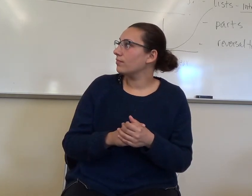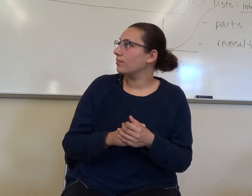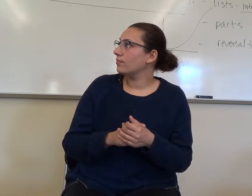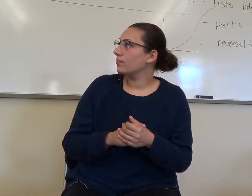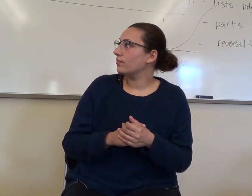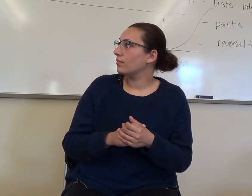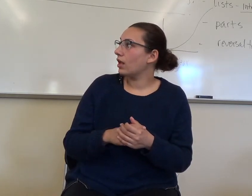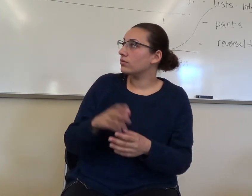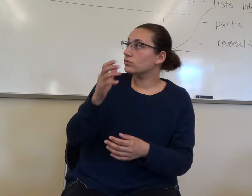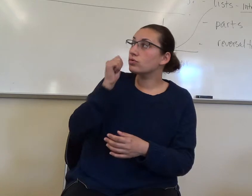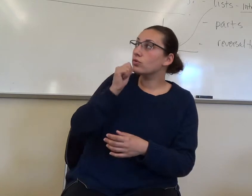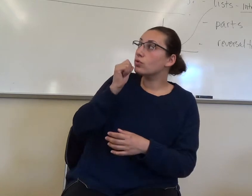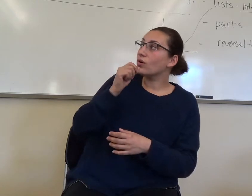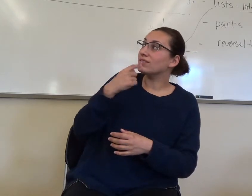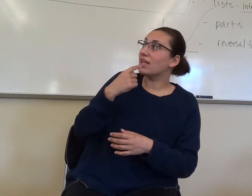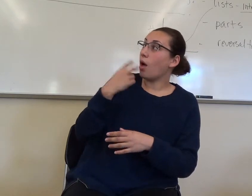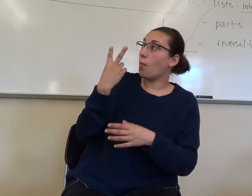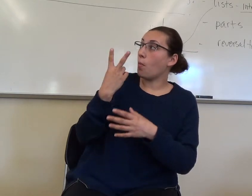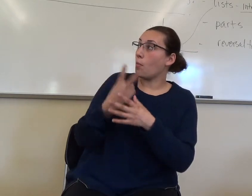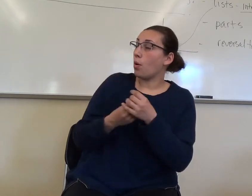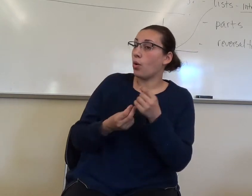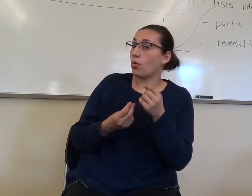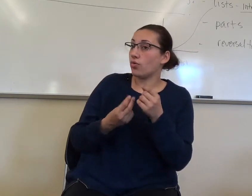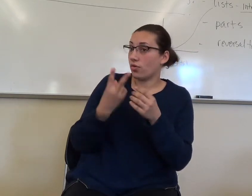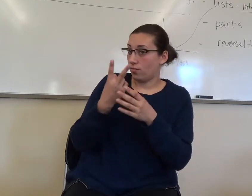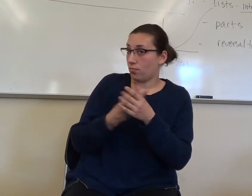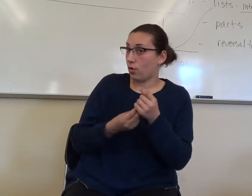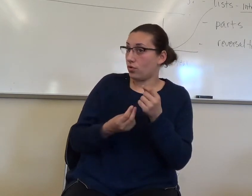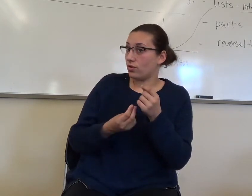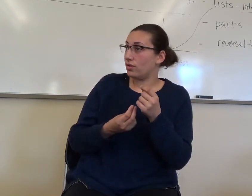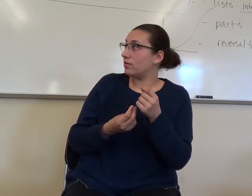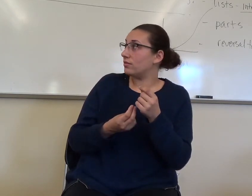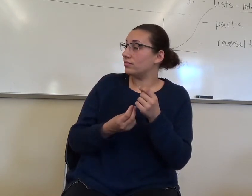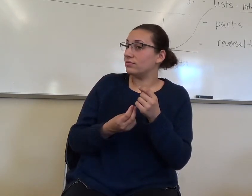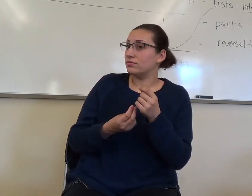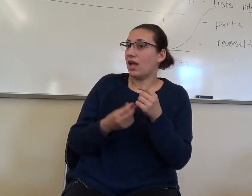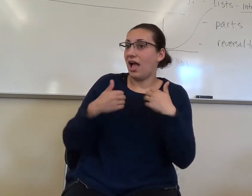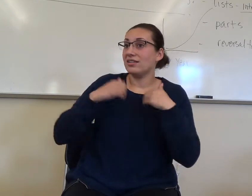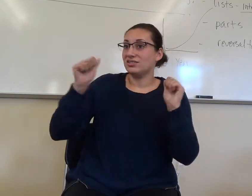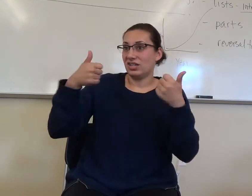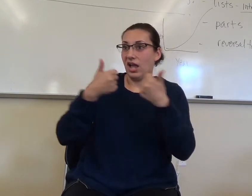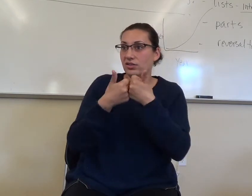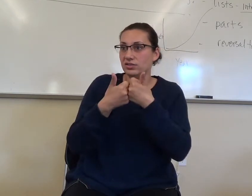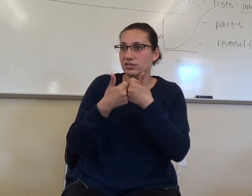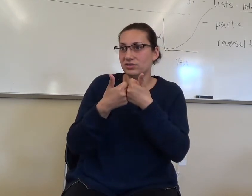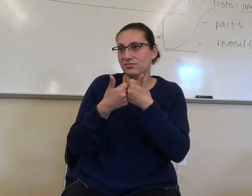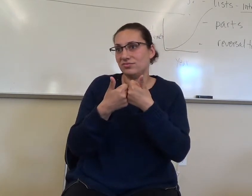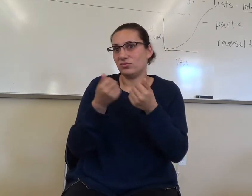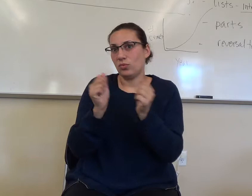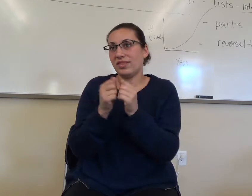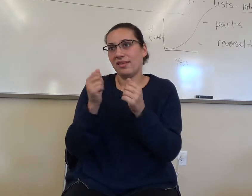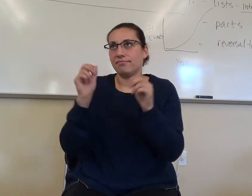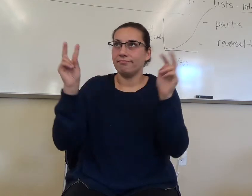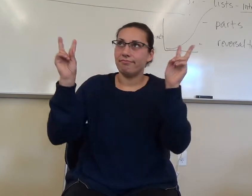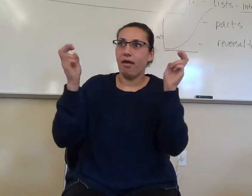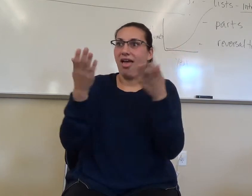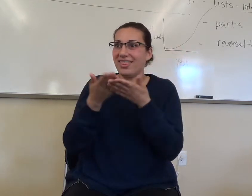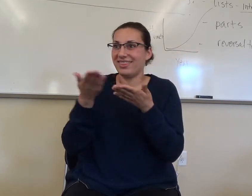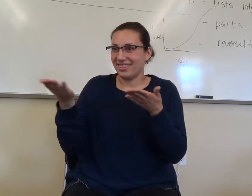She said, both faced things that made a bond and friendship between them. Okay, that's not quite,